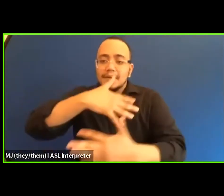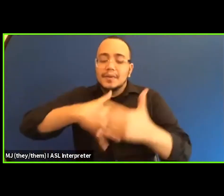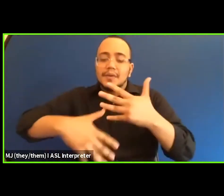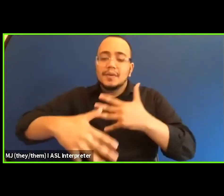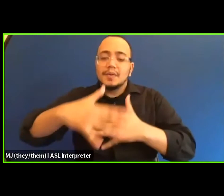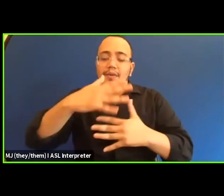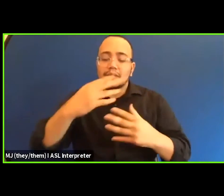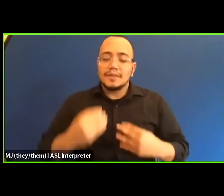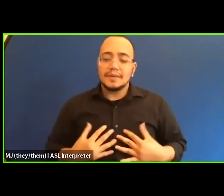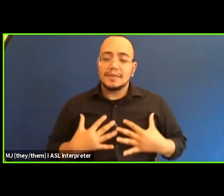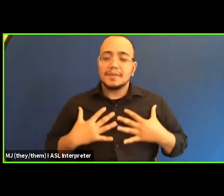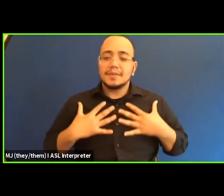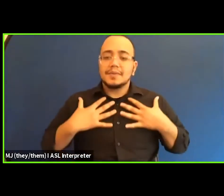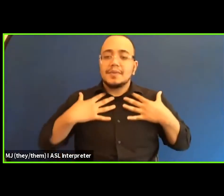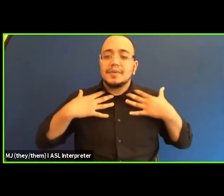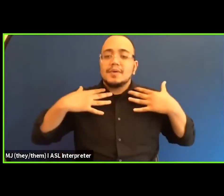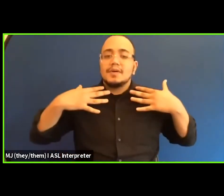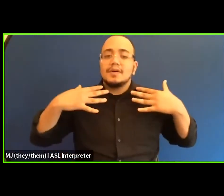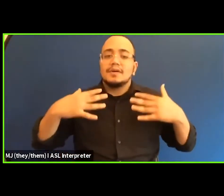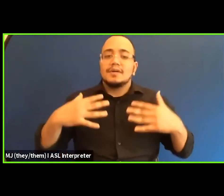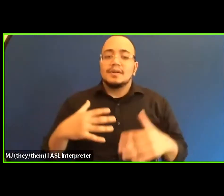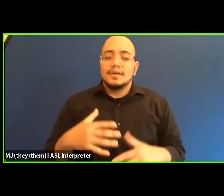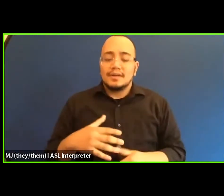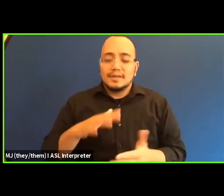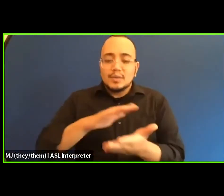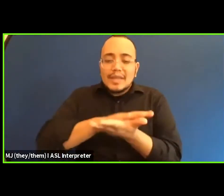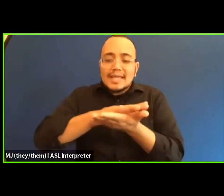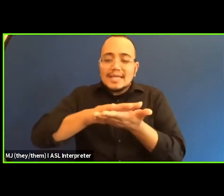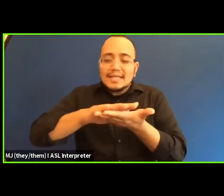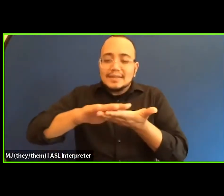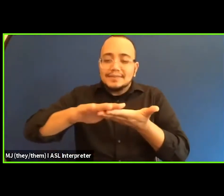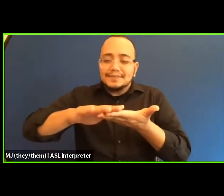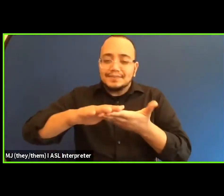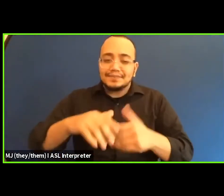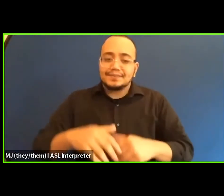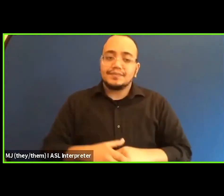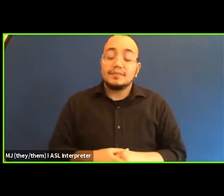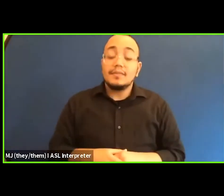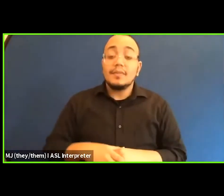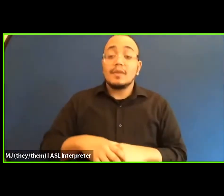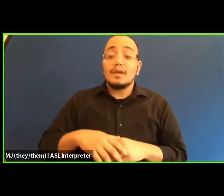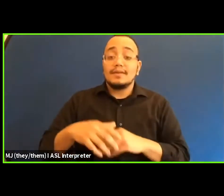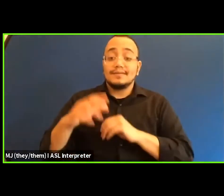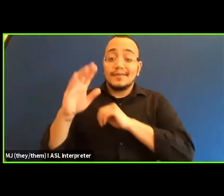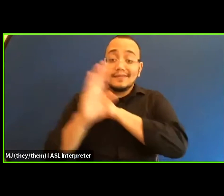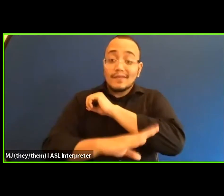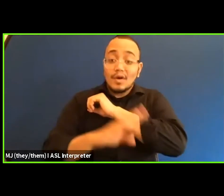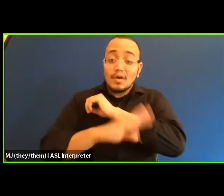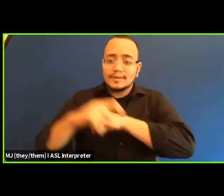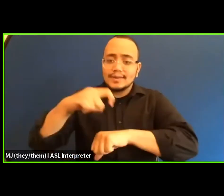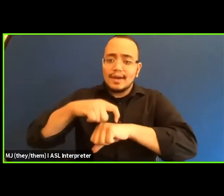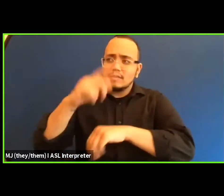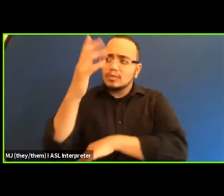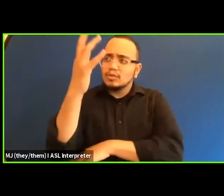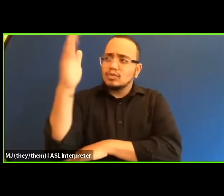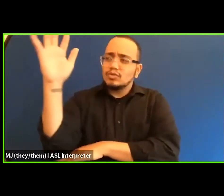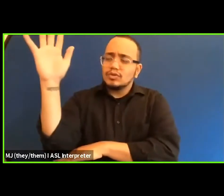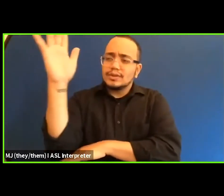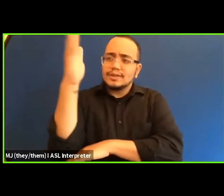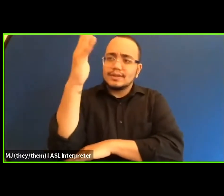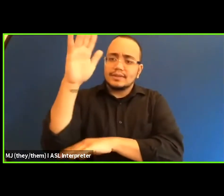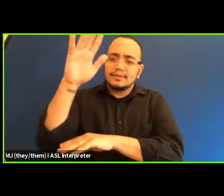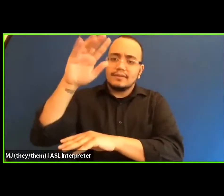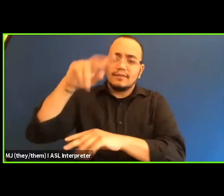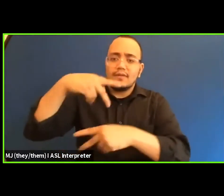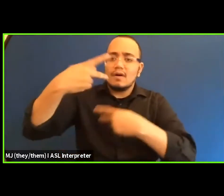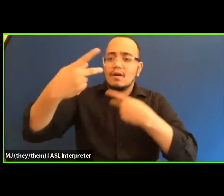blanket of snow. Earth is the element of solidity and all things tangible. Earth is the element of